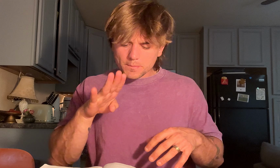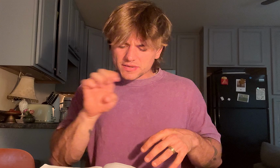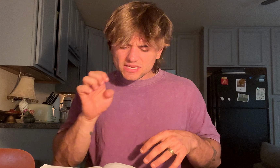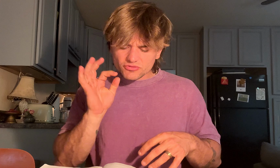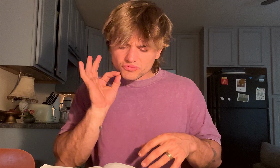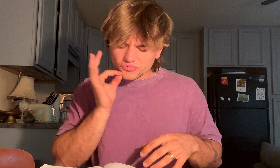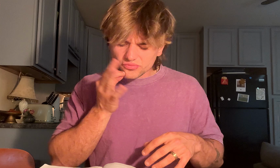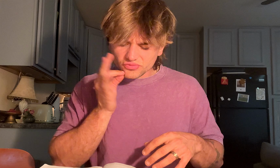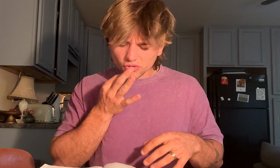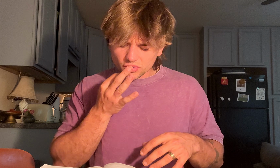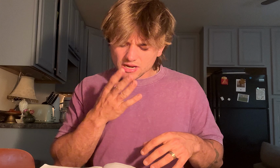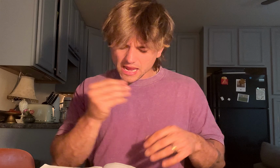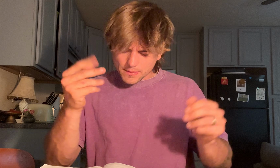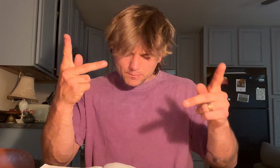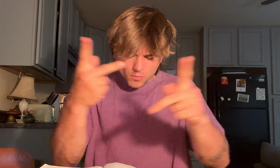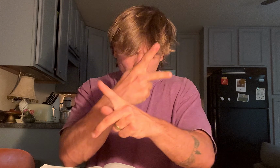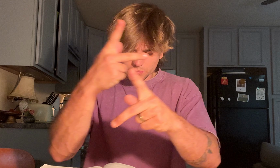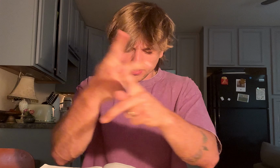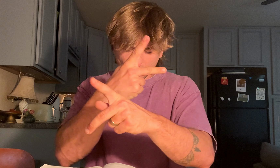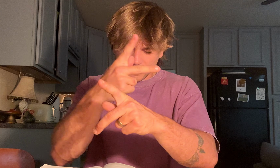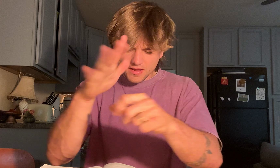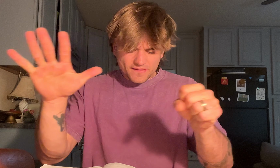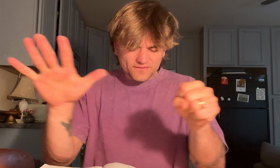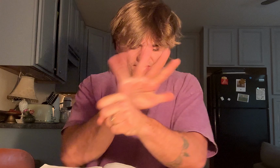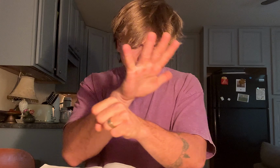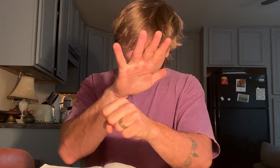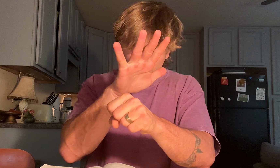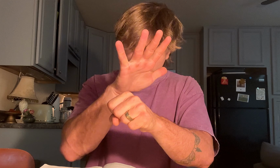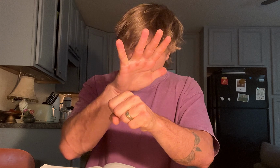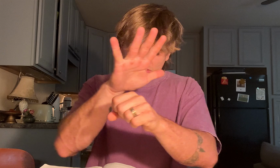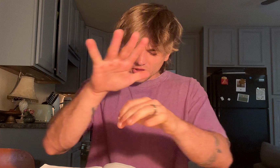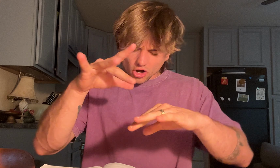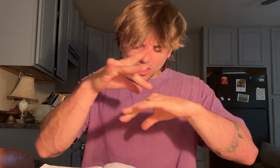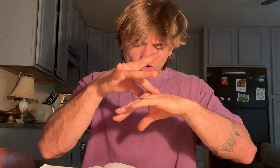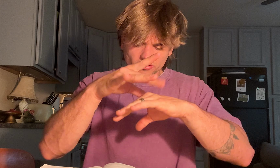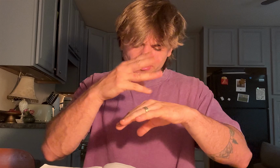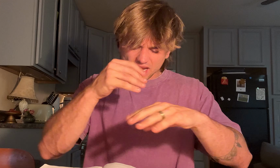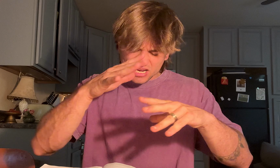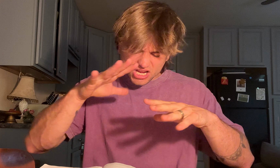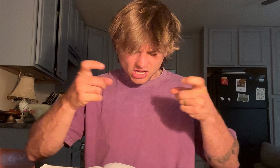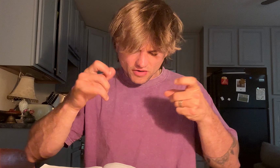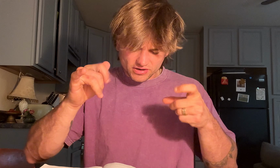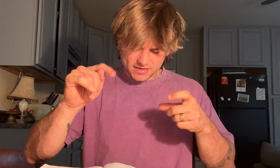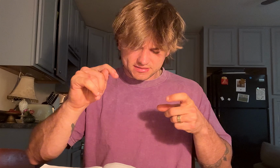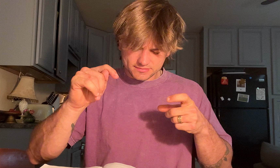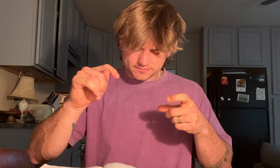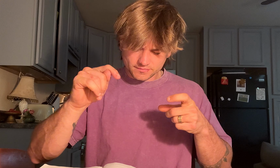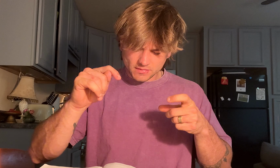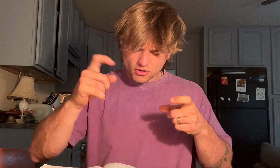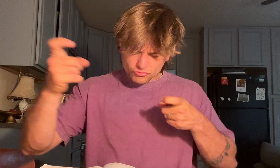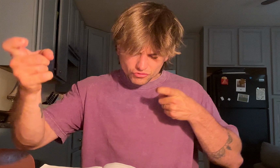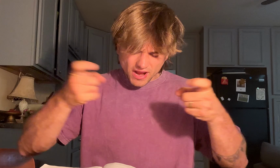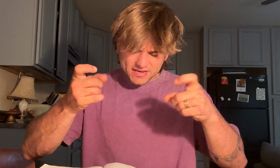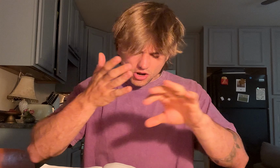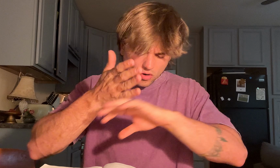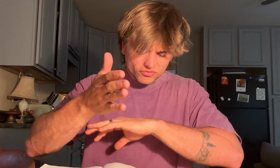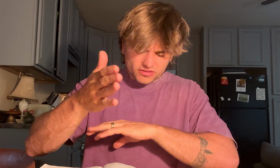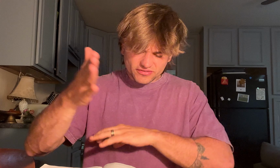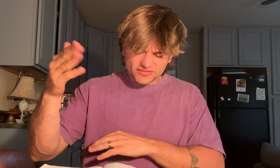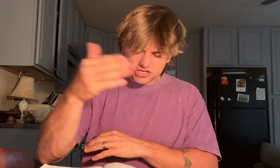"Be fruitful and multiply, fill the earth and govern it. Reign over the fish